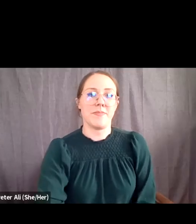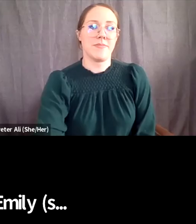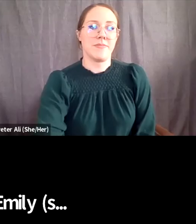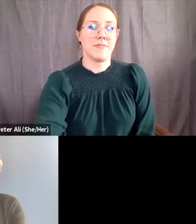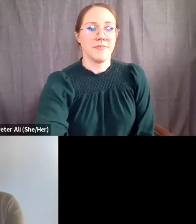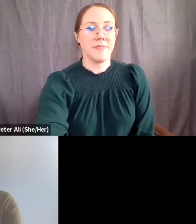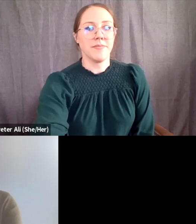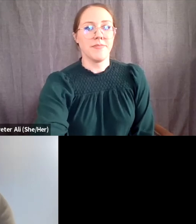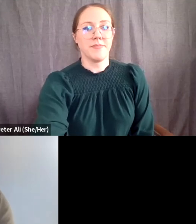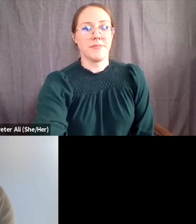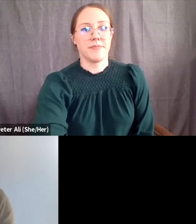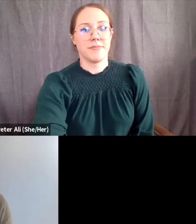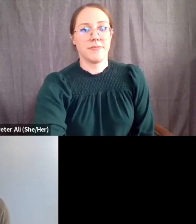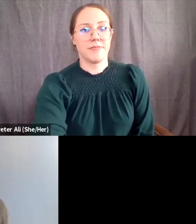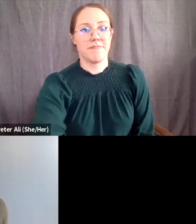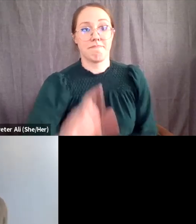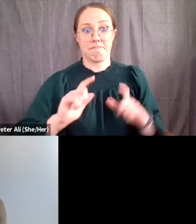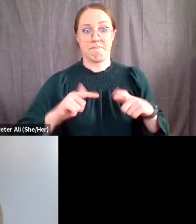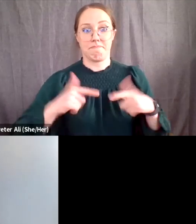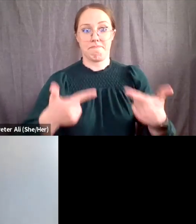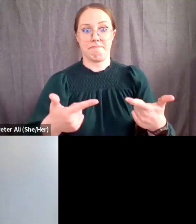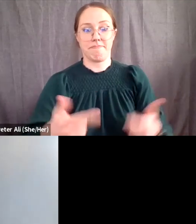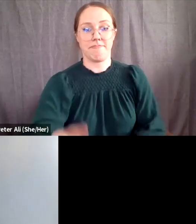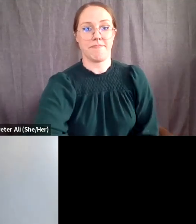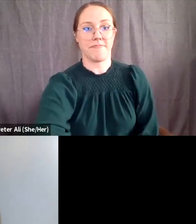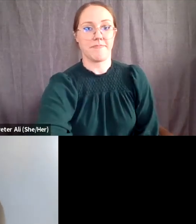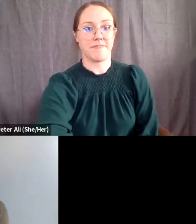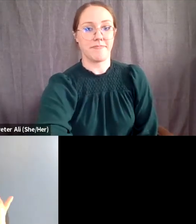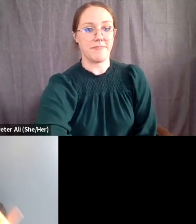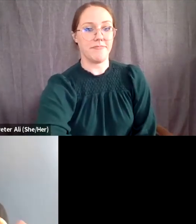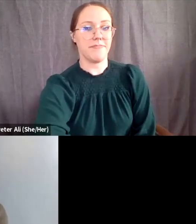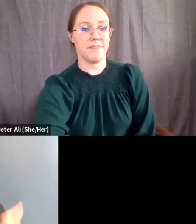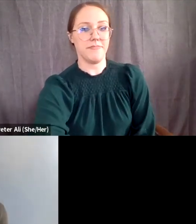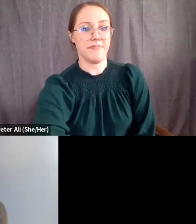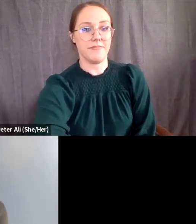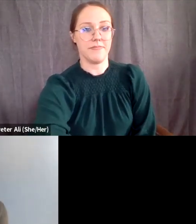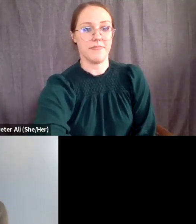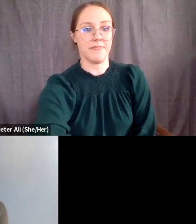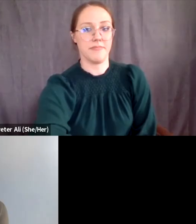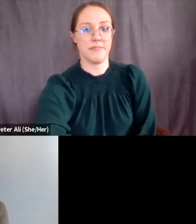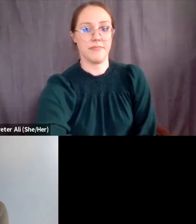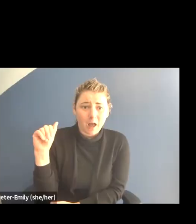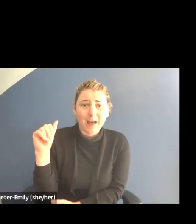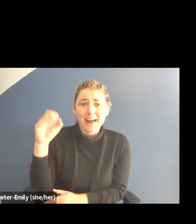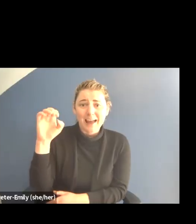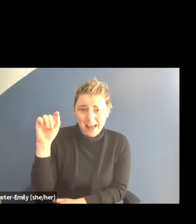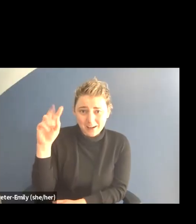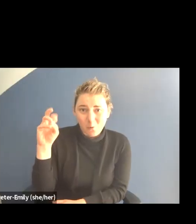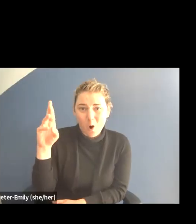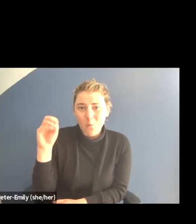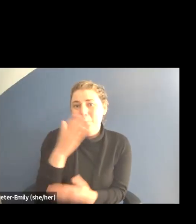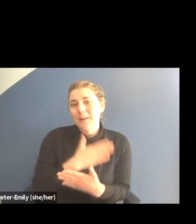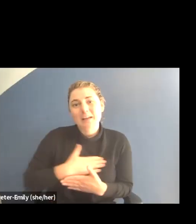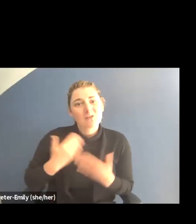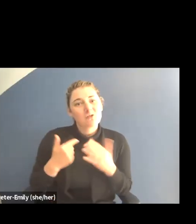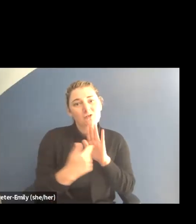Thank you so much, Dr. Indira Etwaroo. Please show her some love in the chat. I know I am